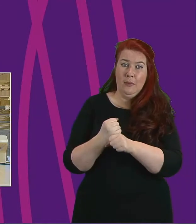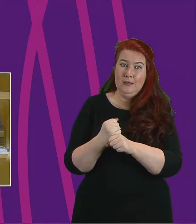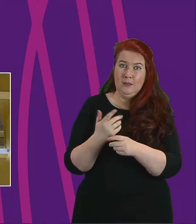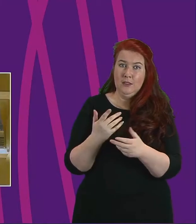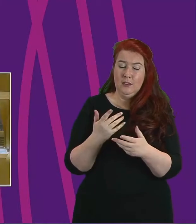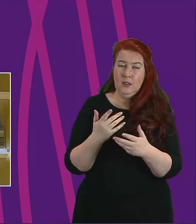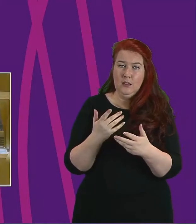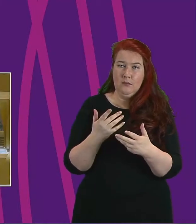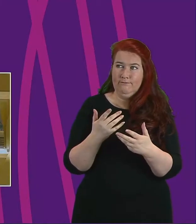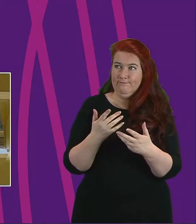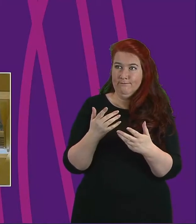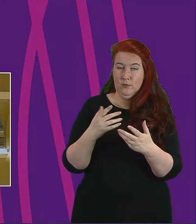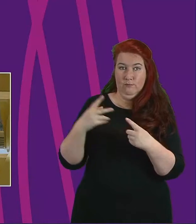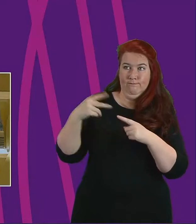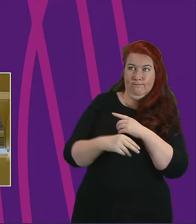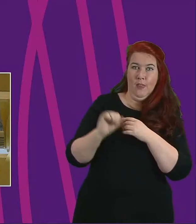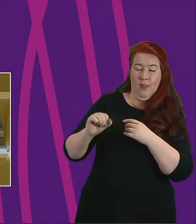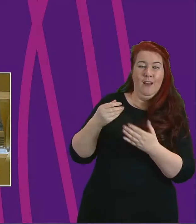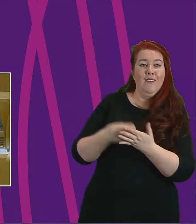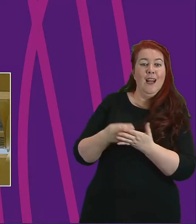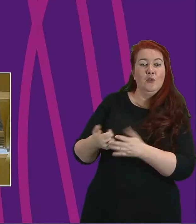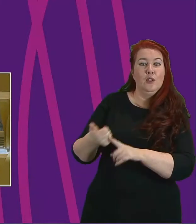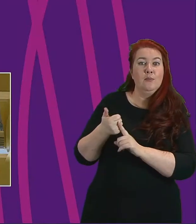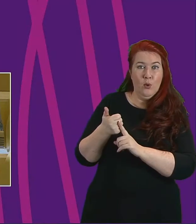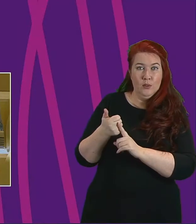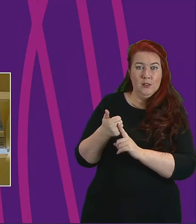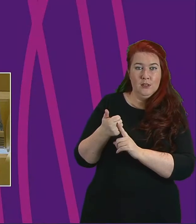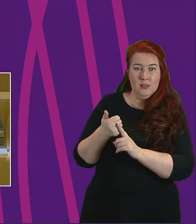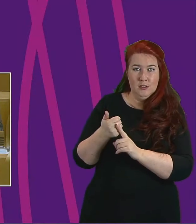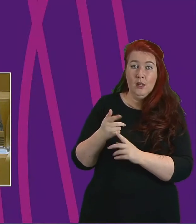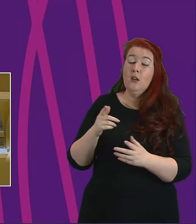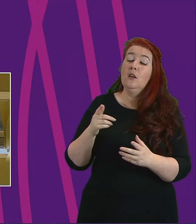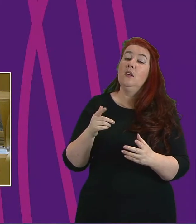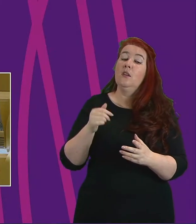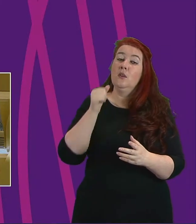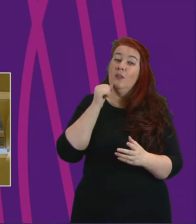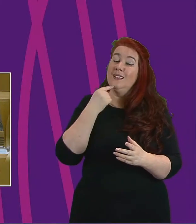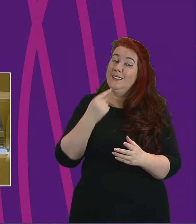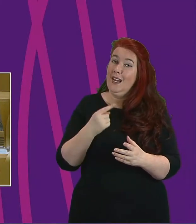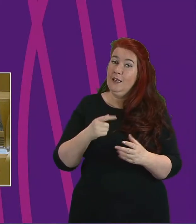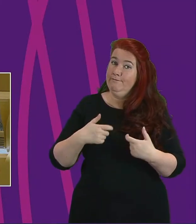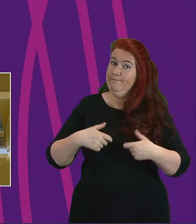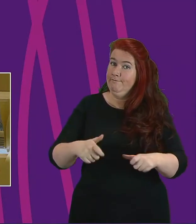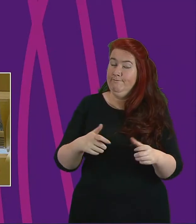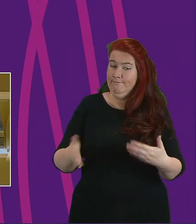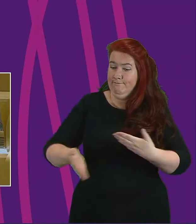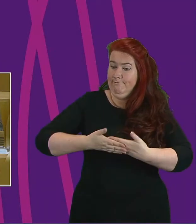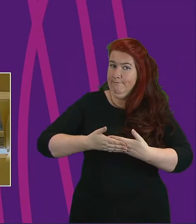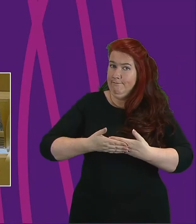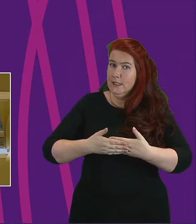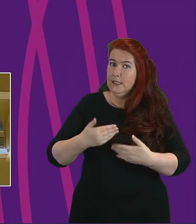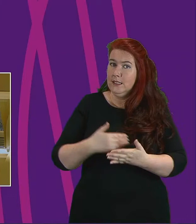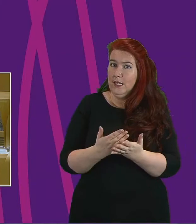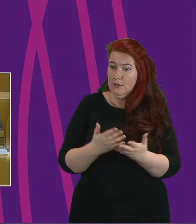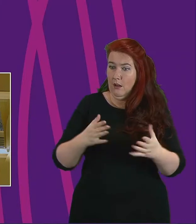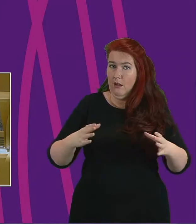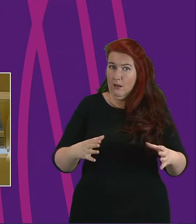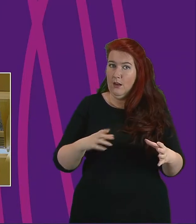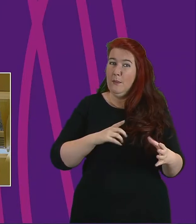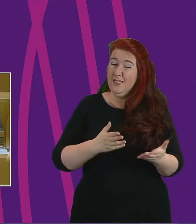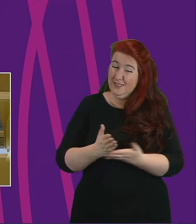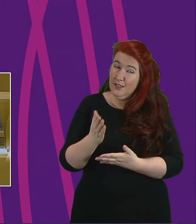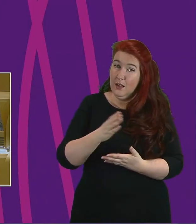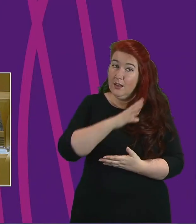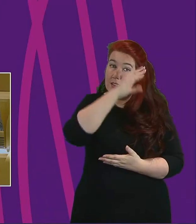support that's so far been provided, even though it advises it remains closed during the very important summer